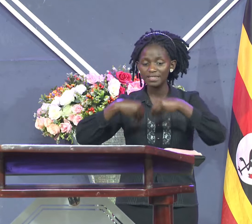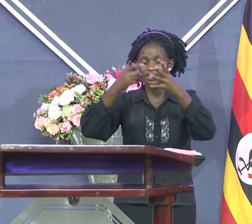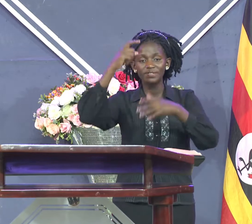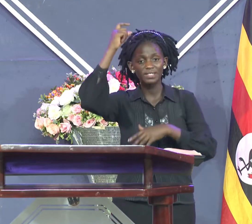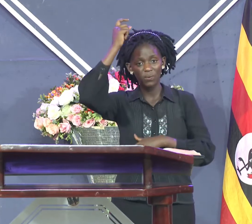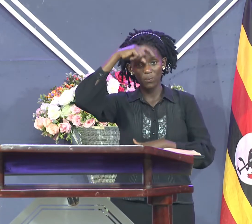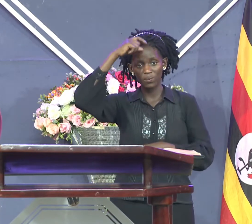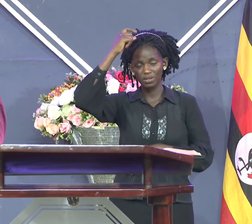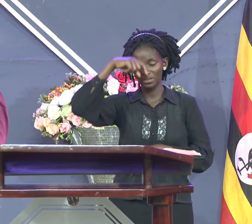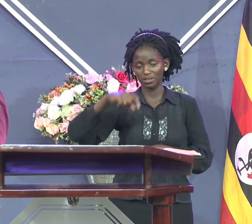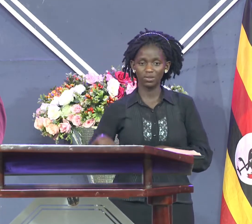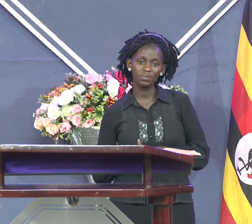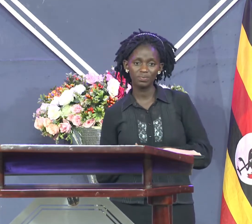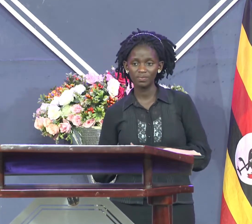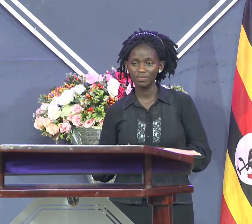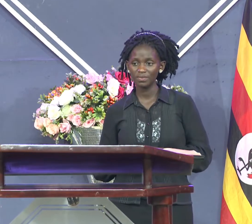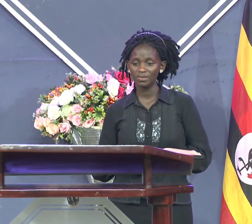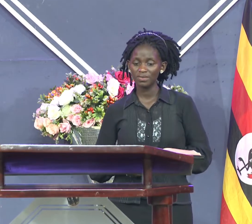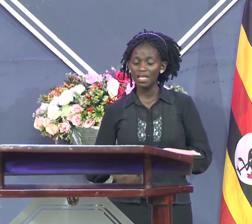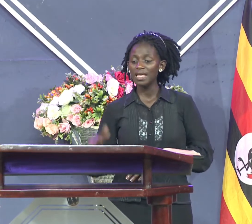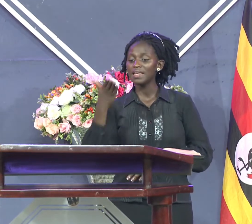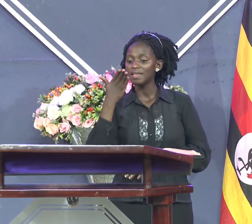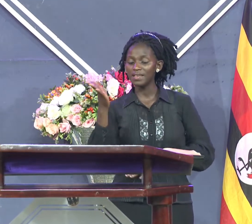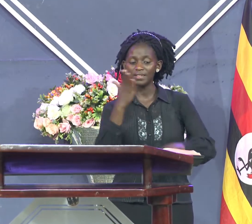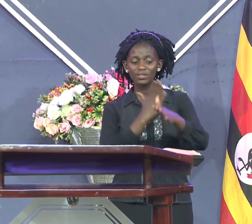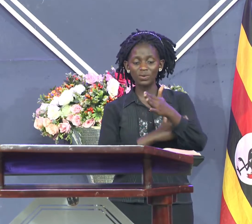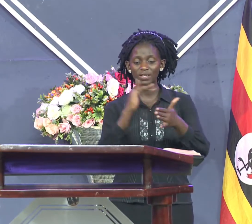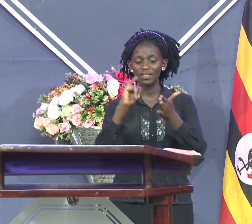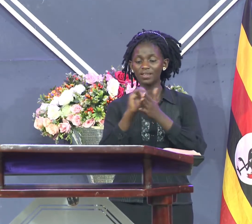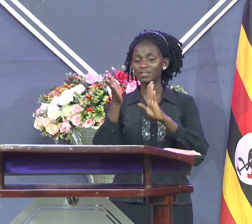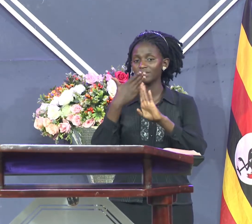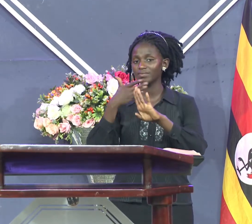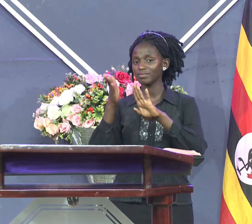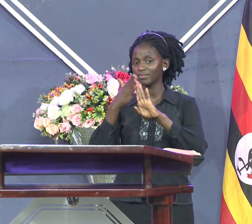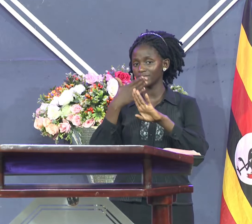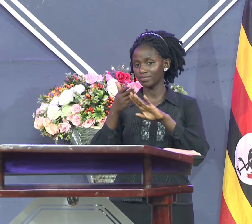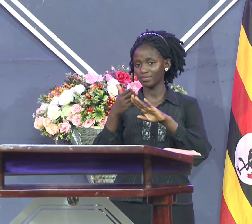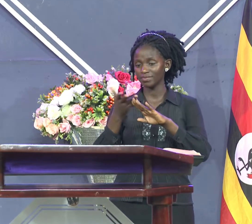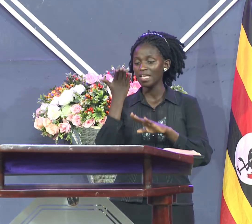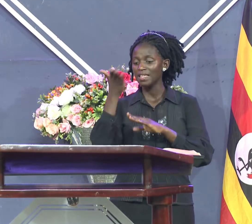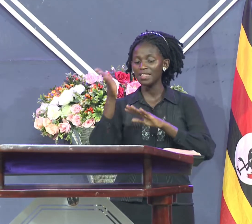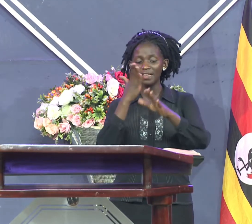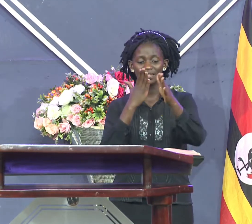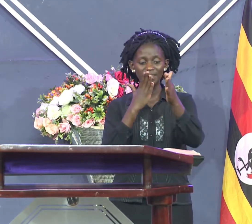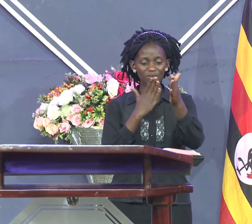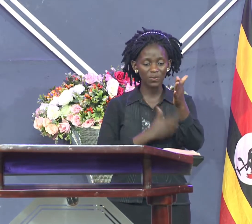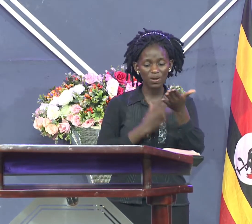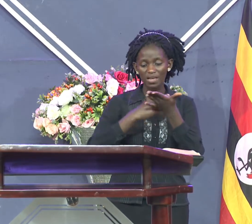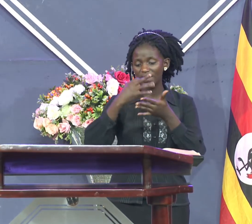There is a God who gives wisdom. There is a God who